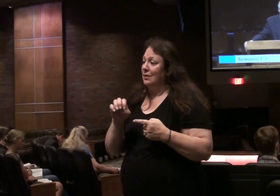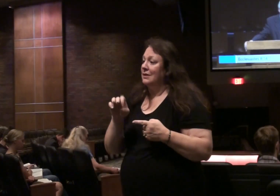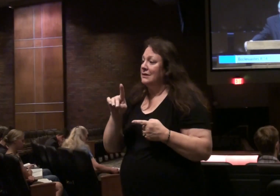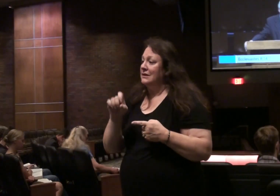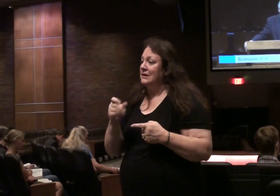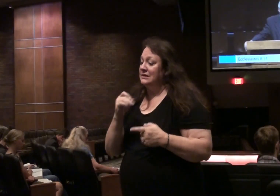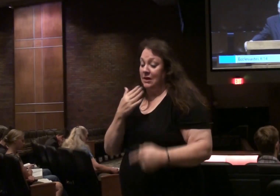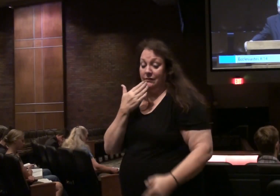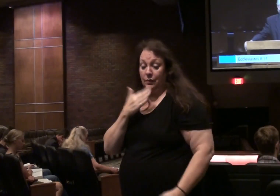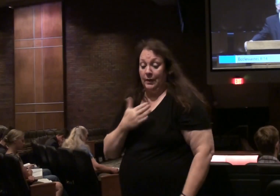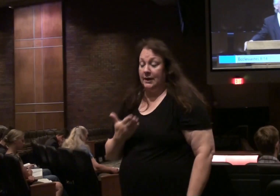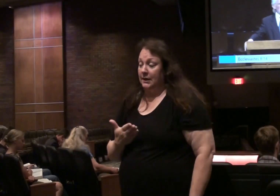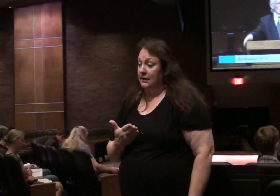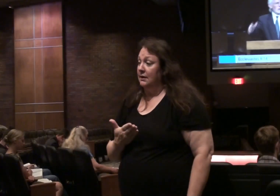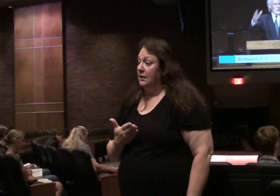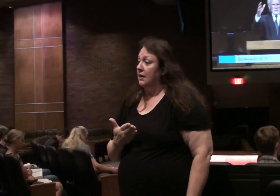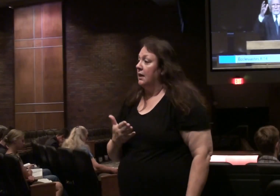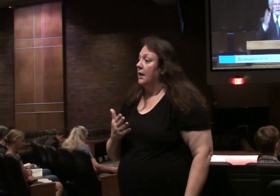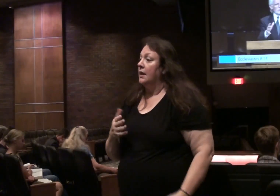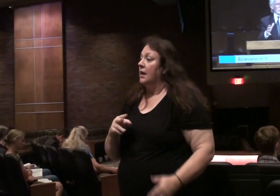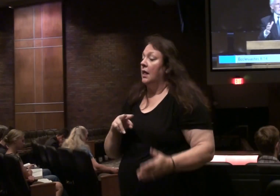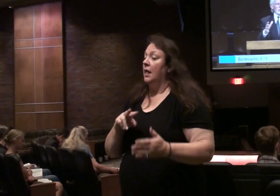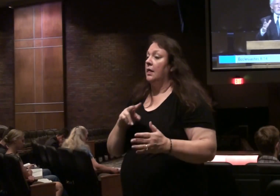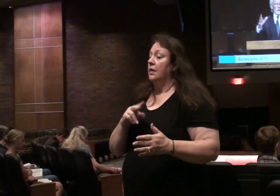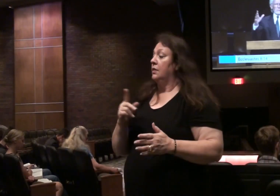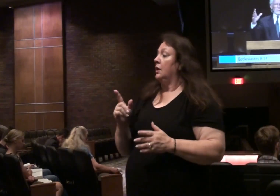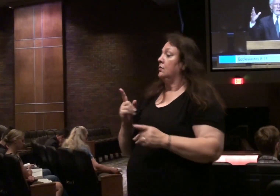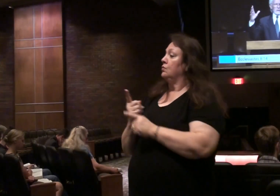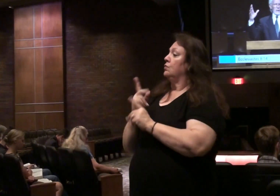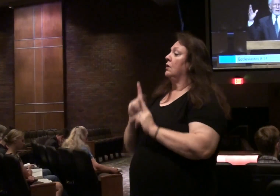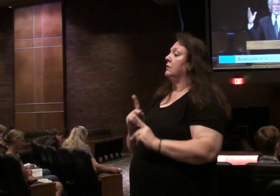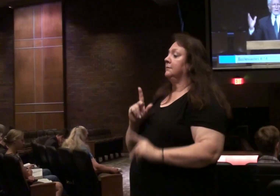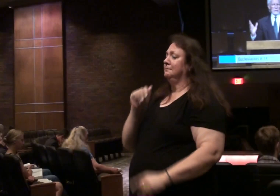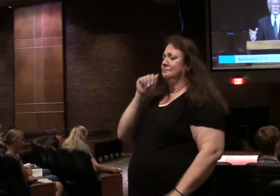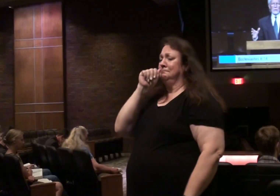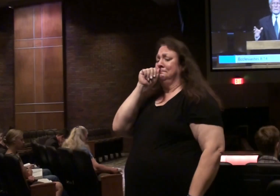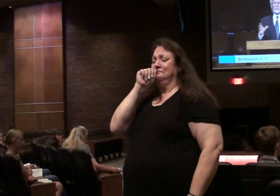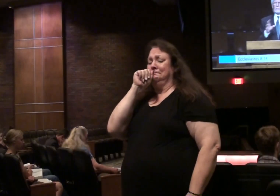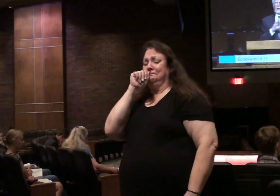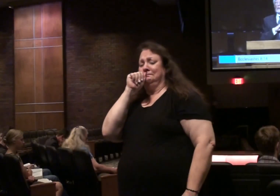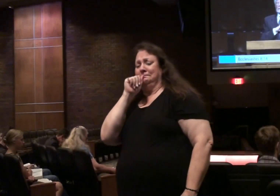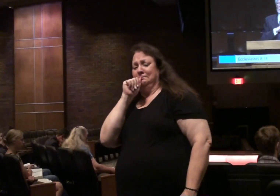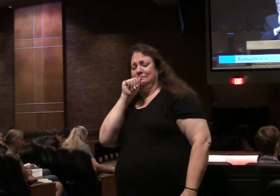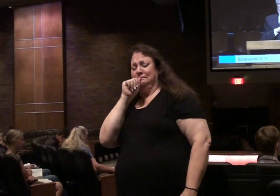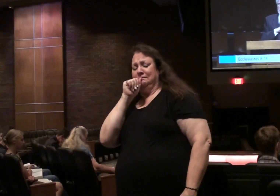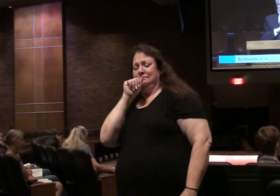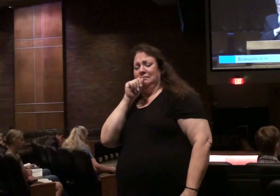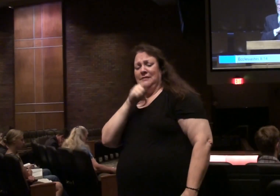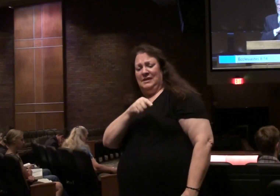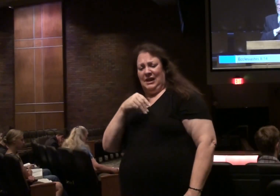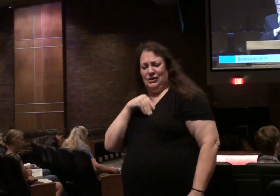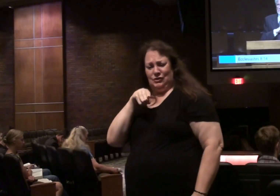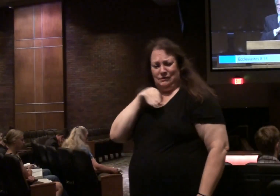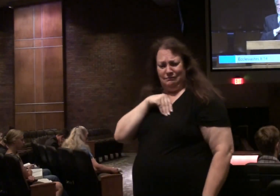wicked. In other words, their righteous men seem to bear the kind of consequences that belong to the